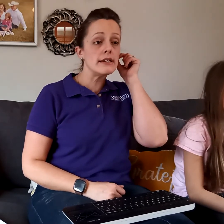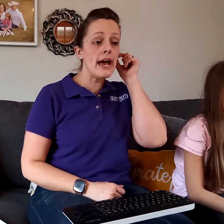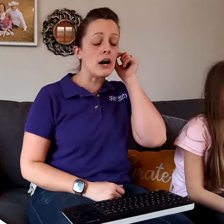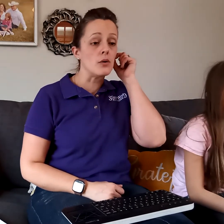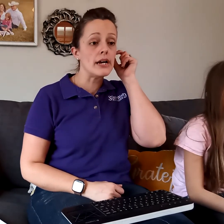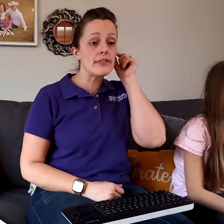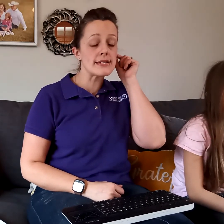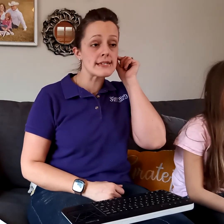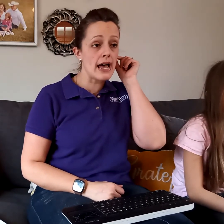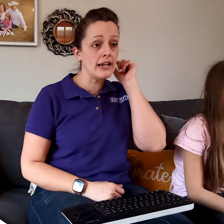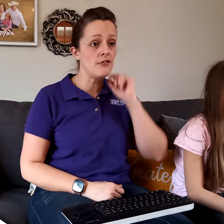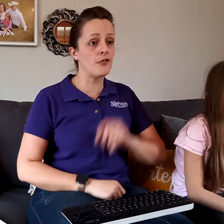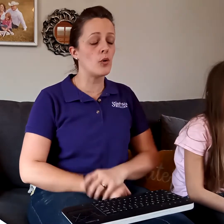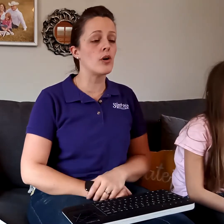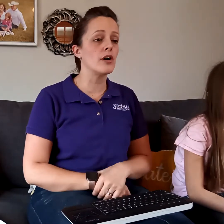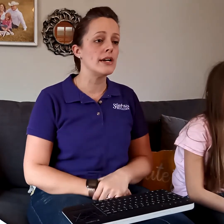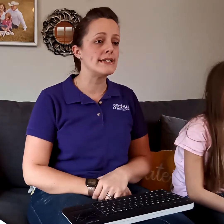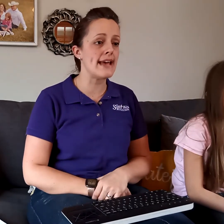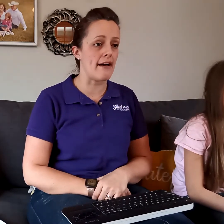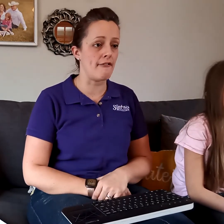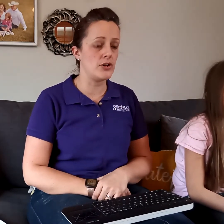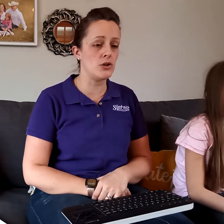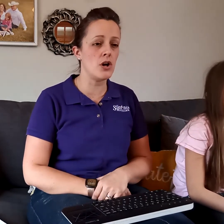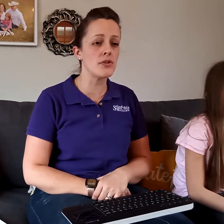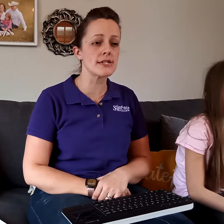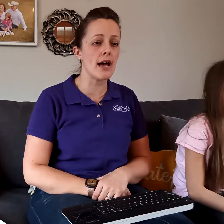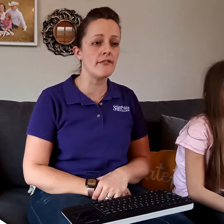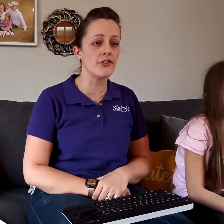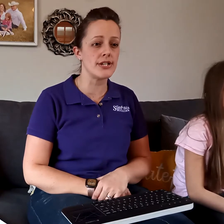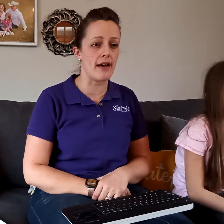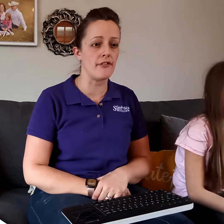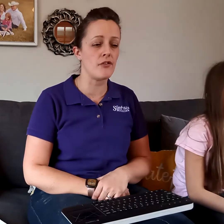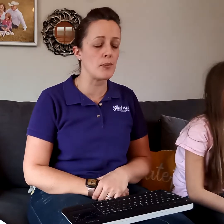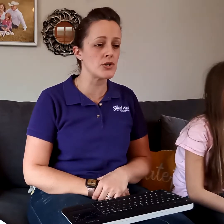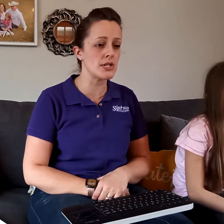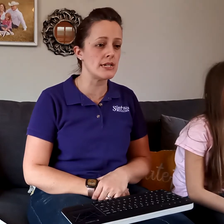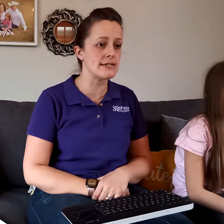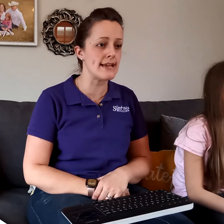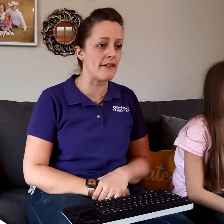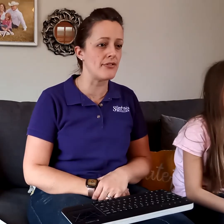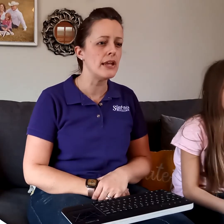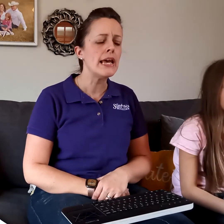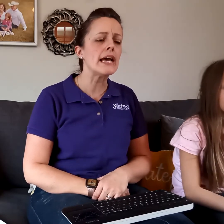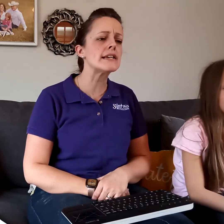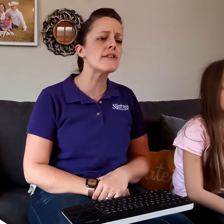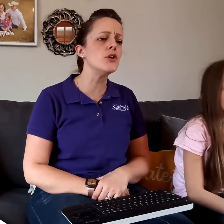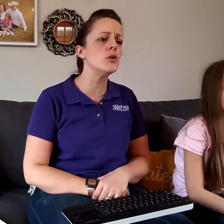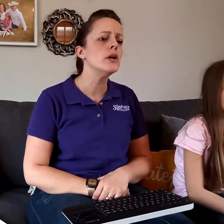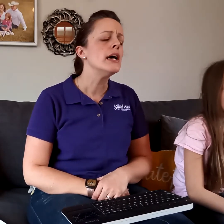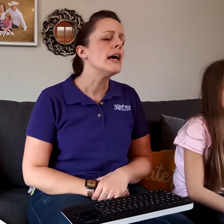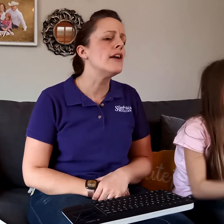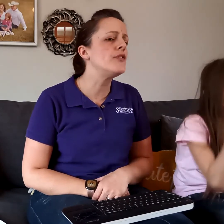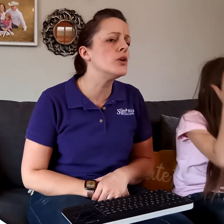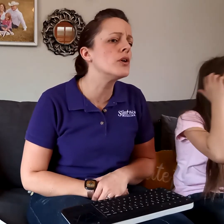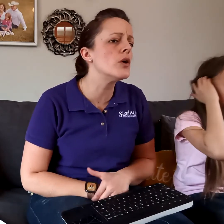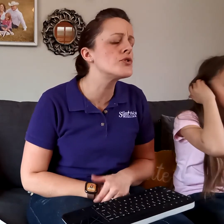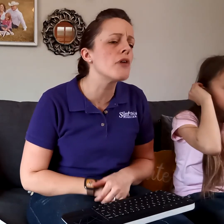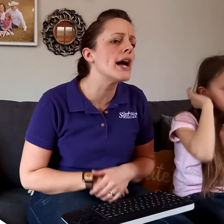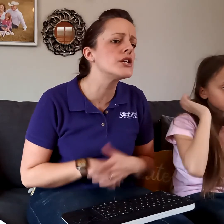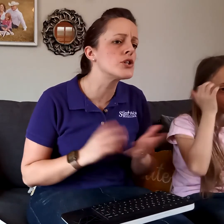Now, the sign for deaf. Do you know the sign for deaf if a person is deaf? Because if you go try to talk